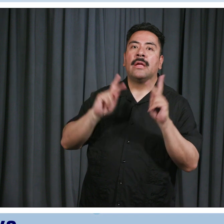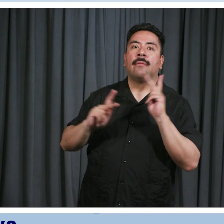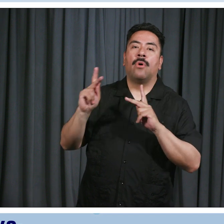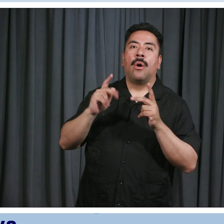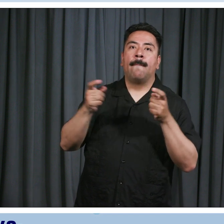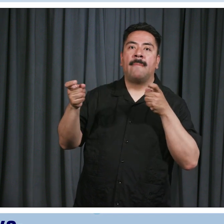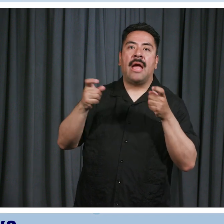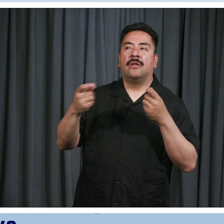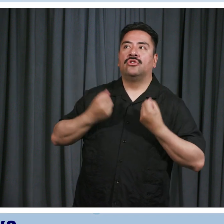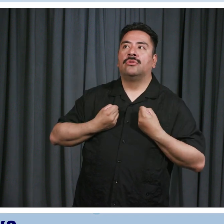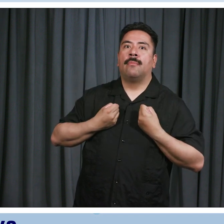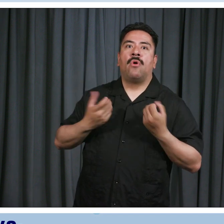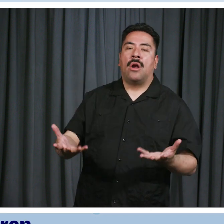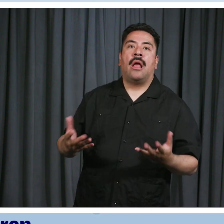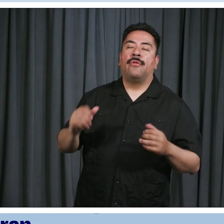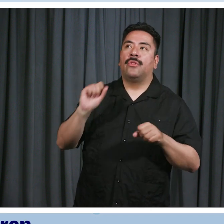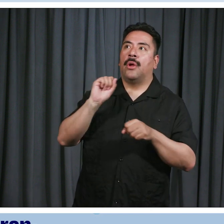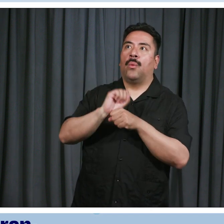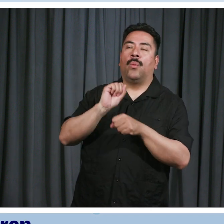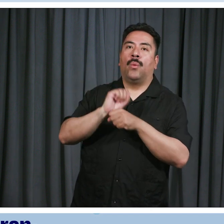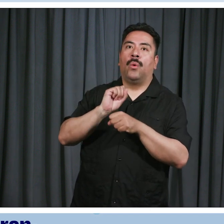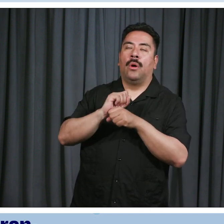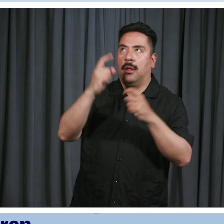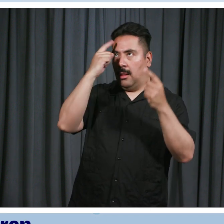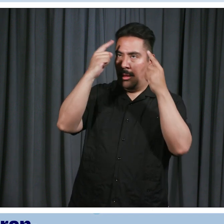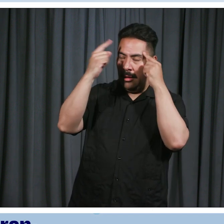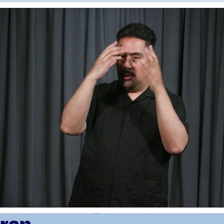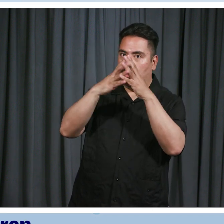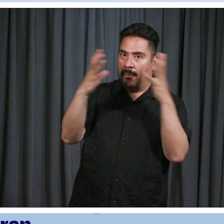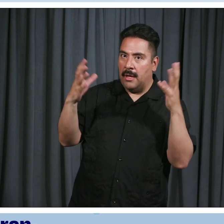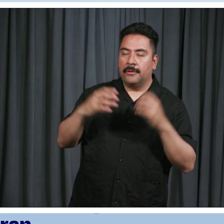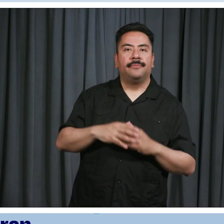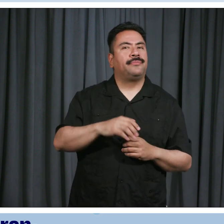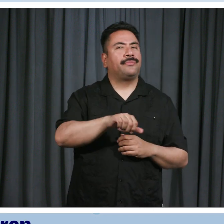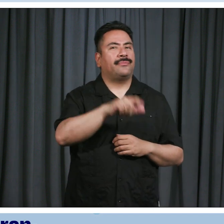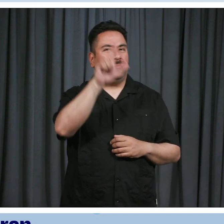overproducers. You know? Another occupation, and we